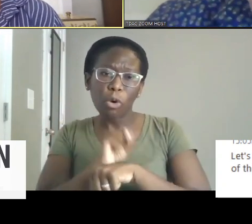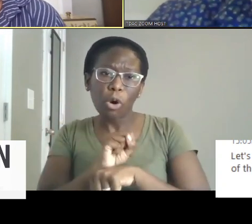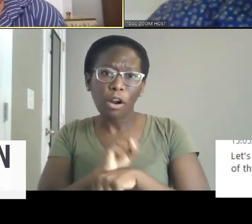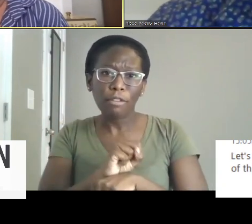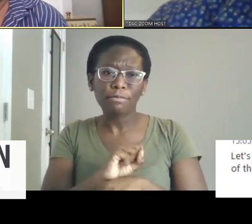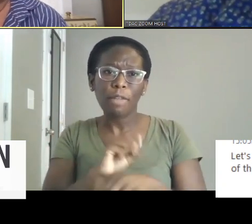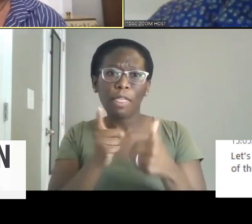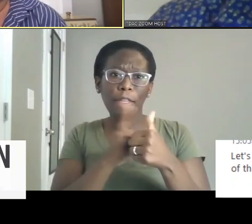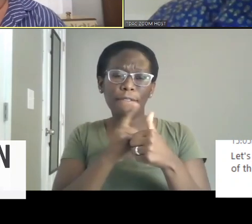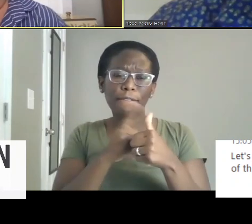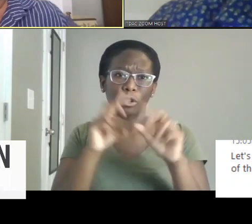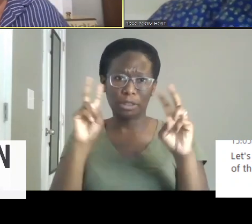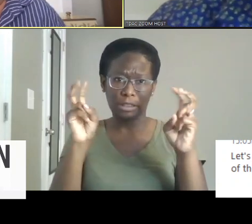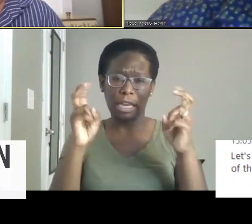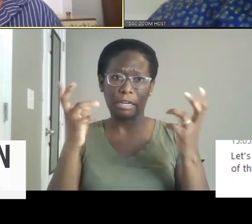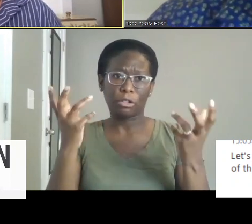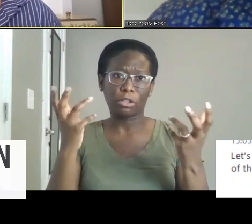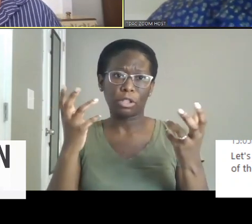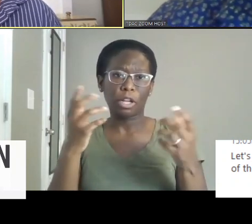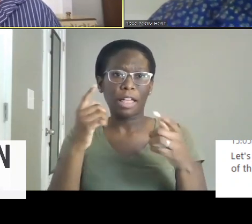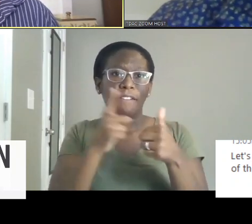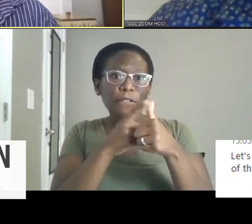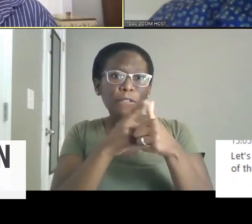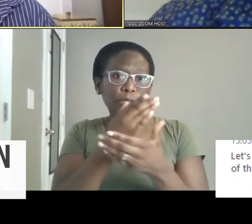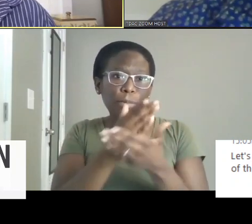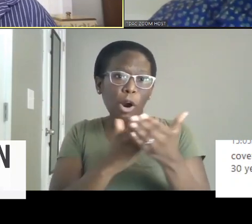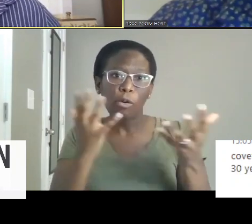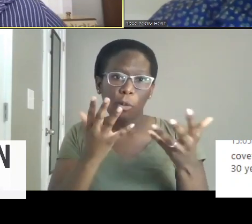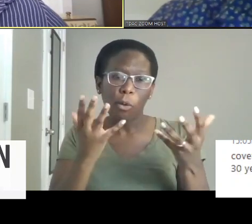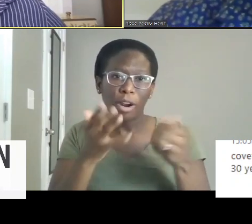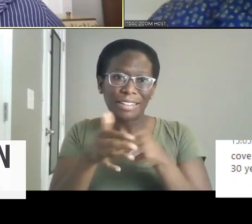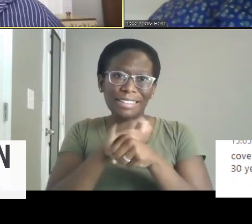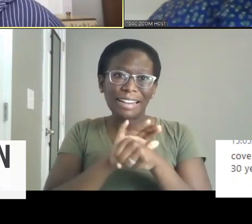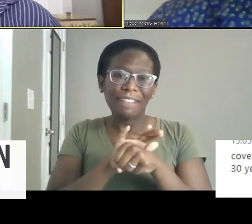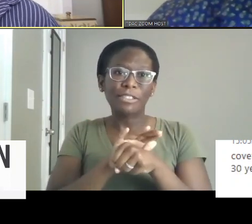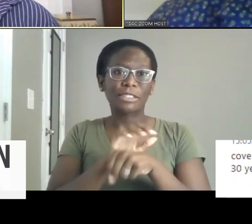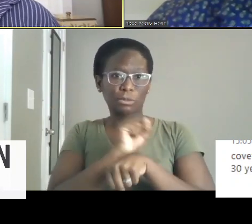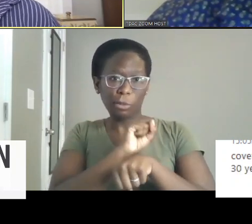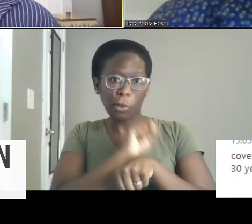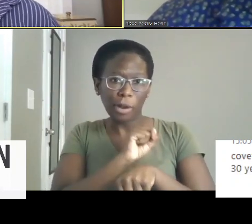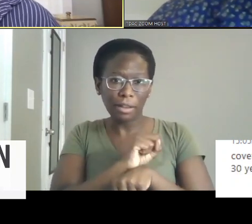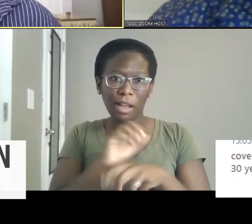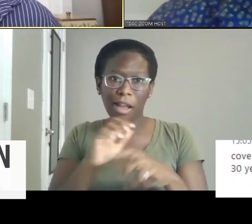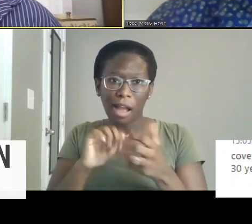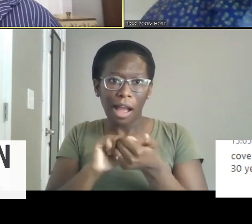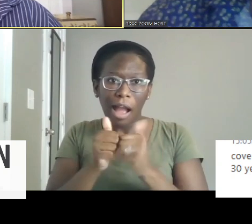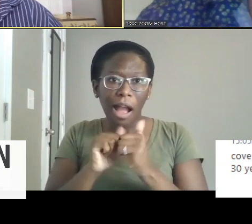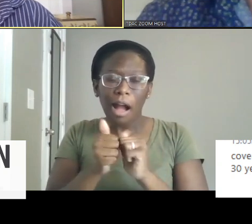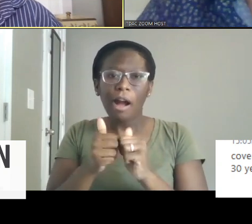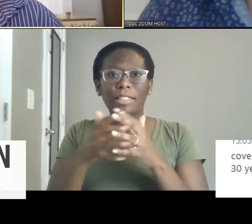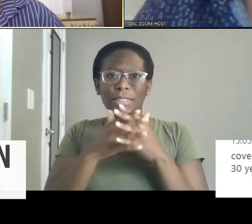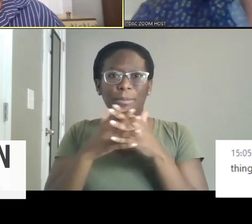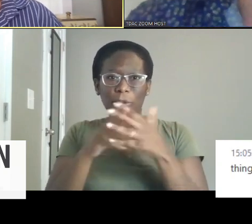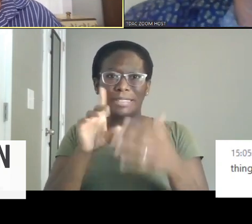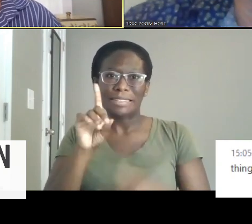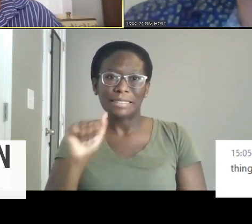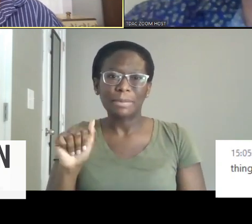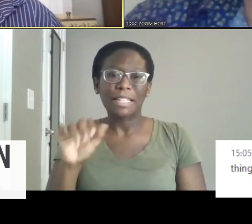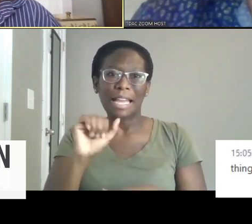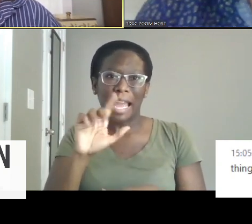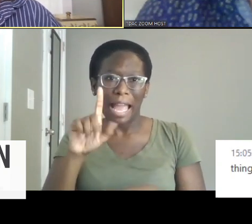first title of the law, or the first section, it covers employment. How has the Americans with Disabilities